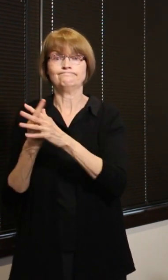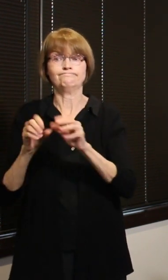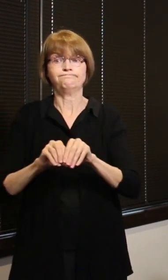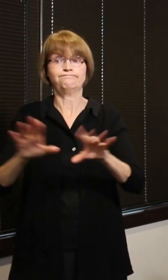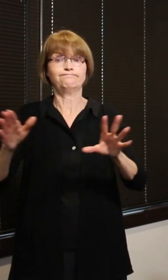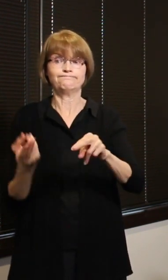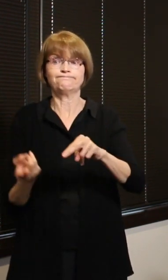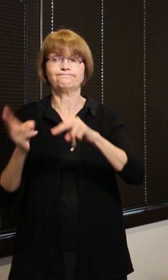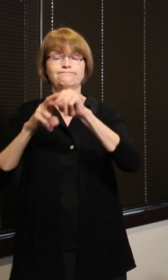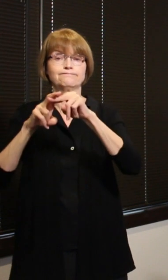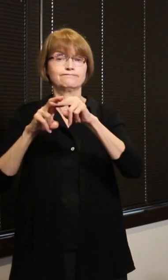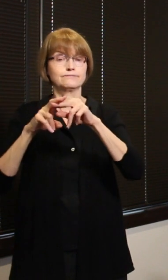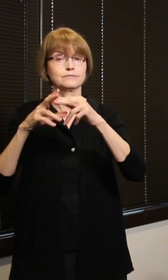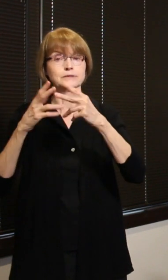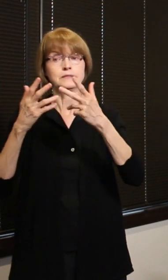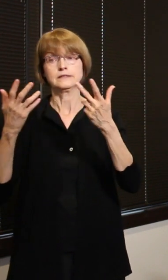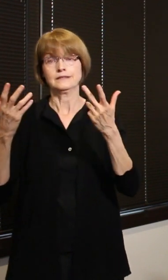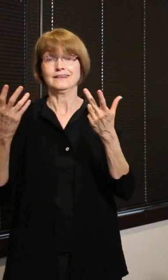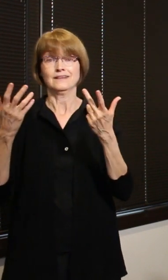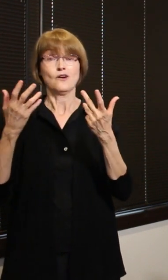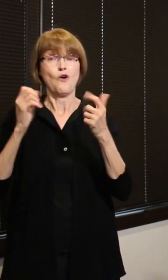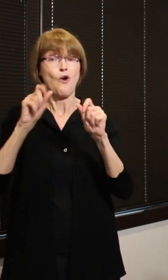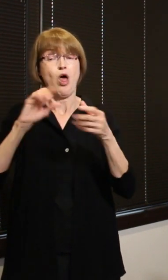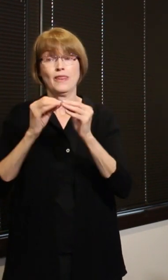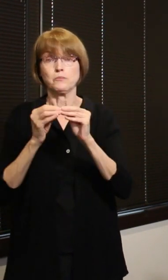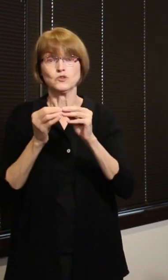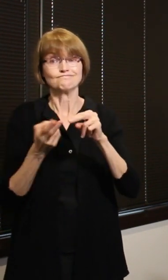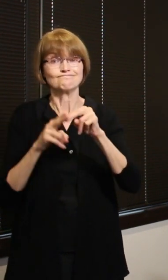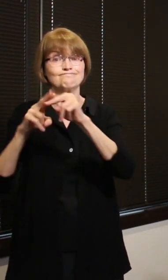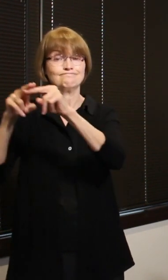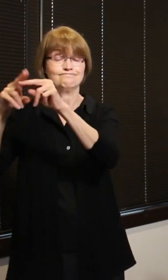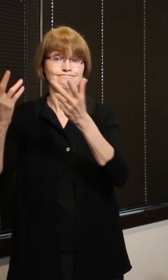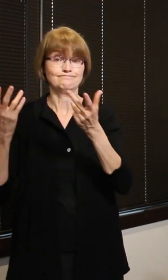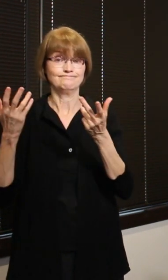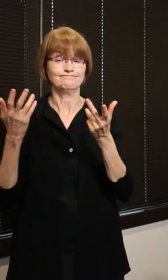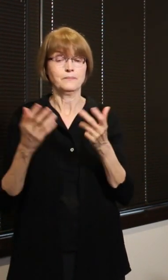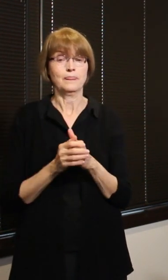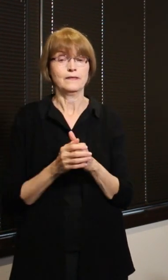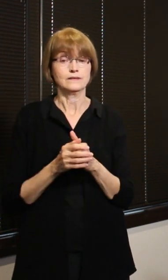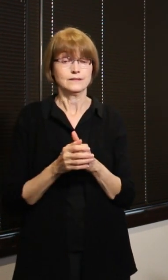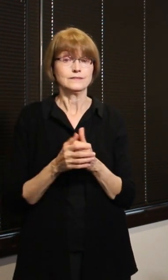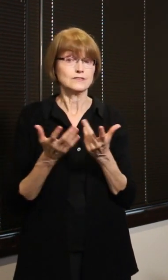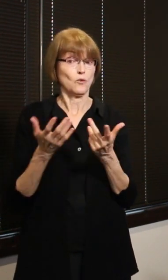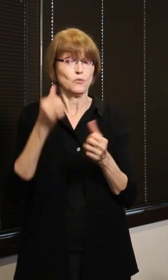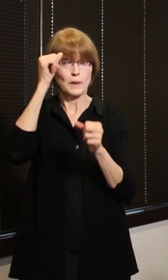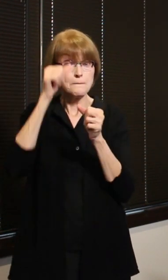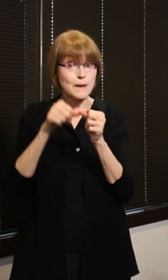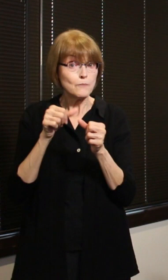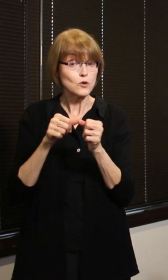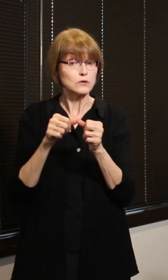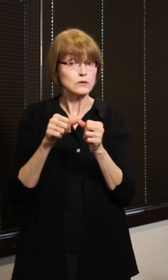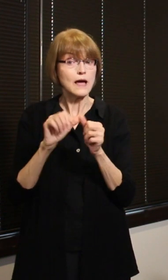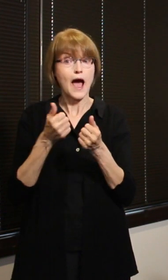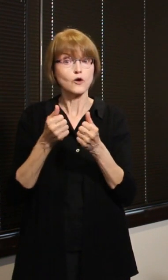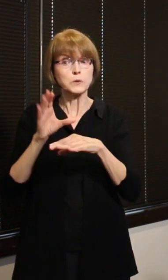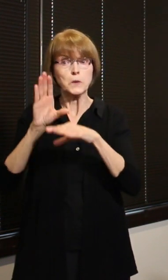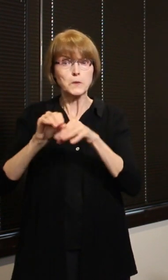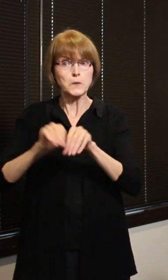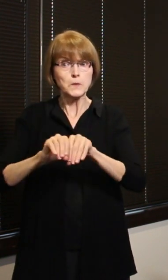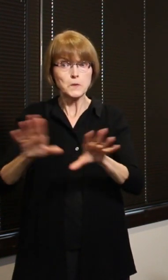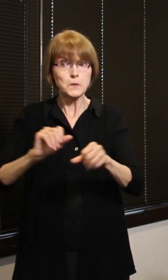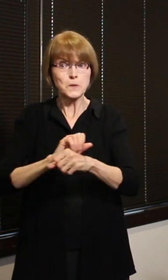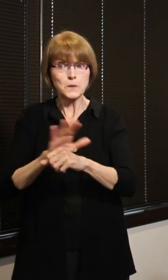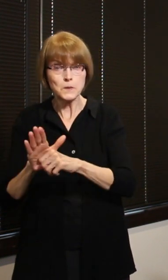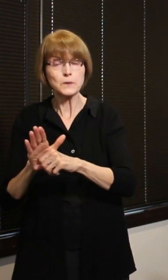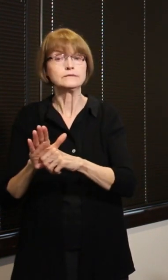increasing, whether it's those cases or hospitalizations. So this is a reminder also that in order to decrease that transmission, we have to